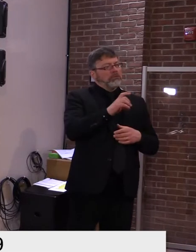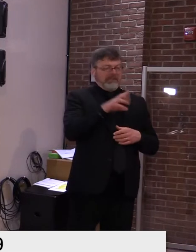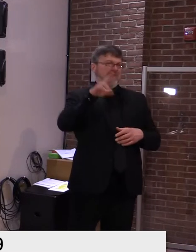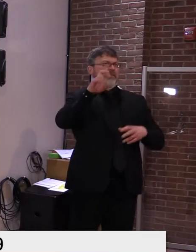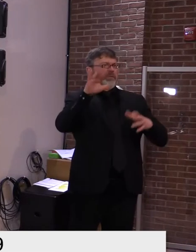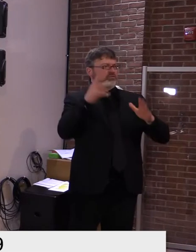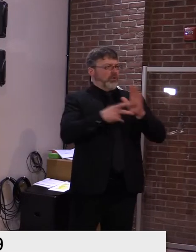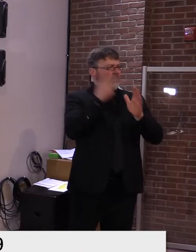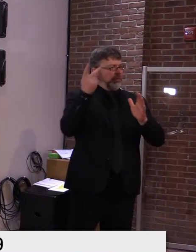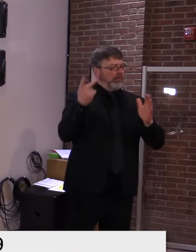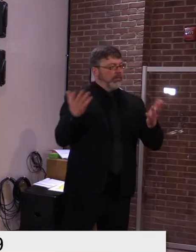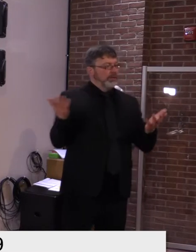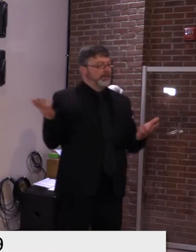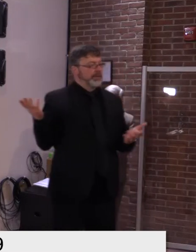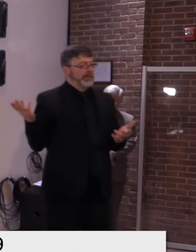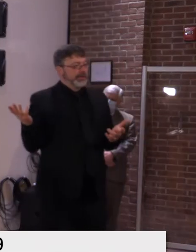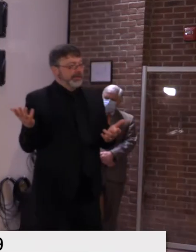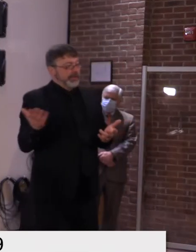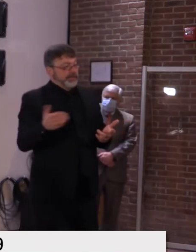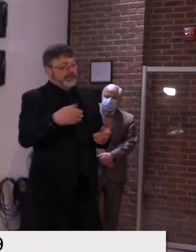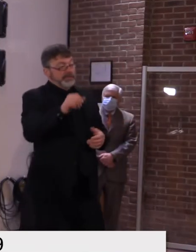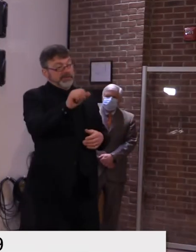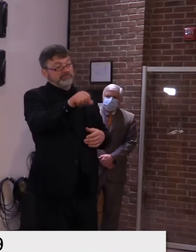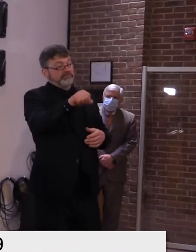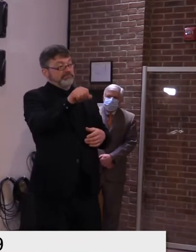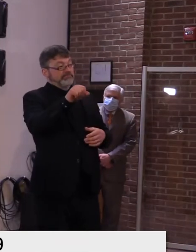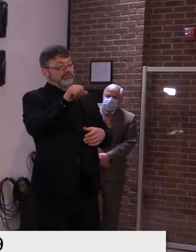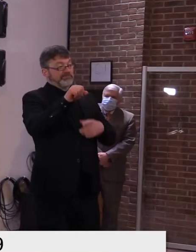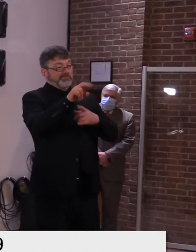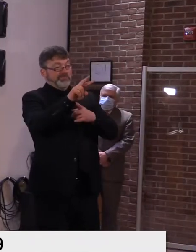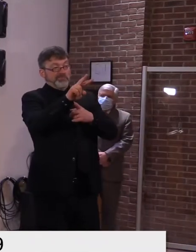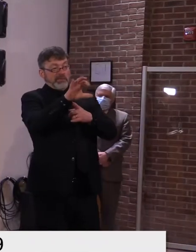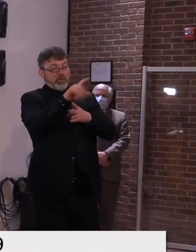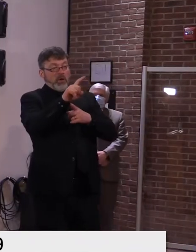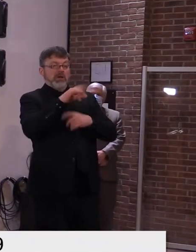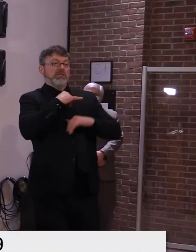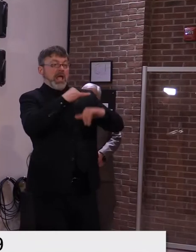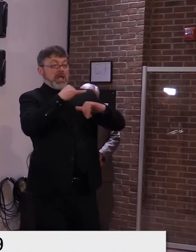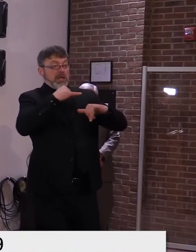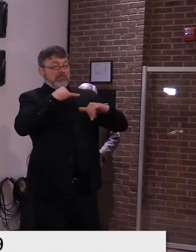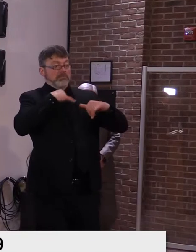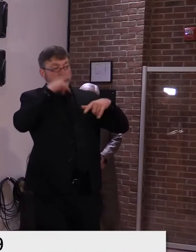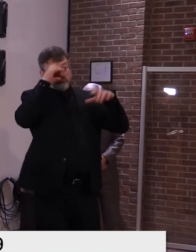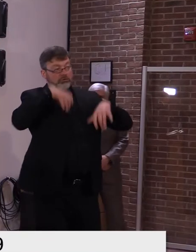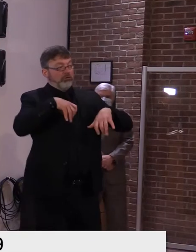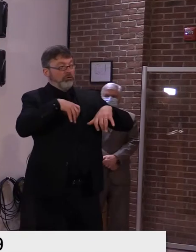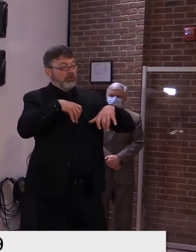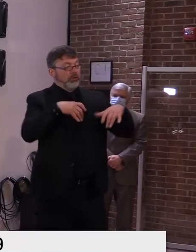251 caught me by surprise as well, but in reflection, when you look at the